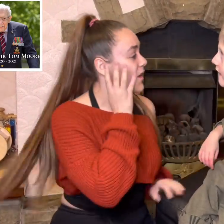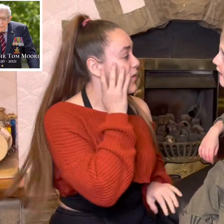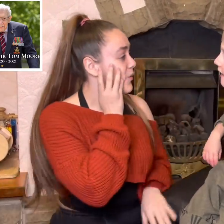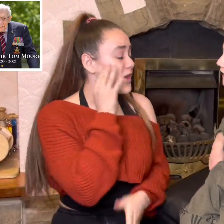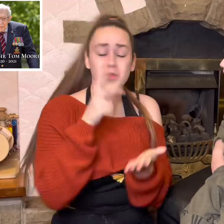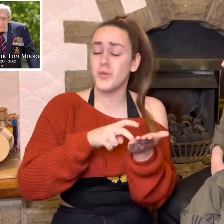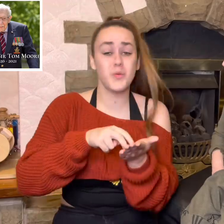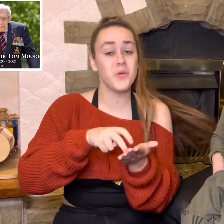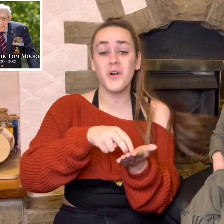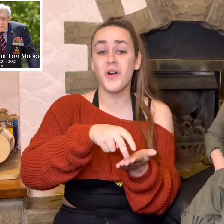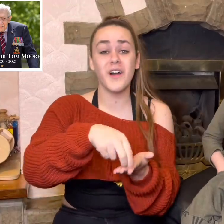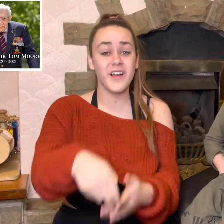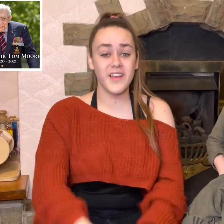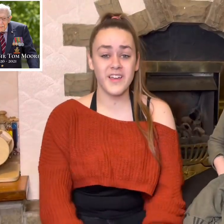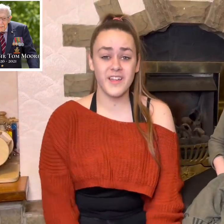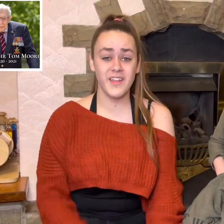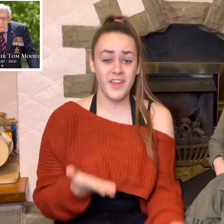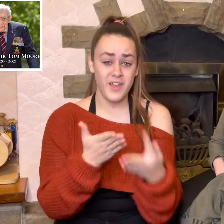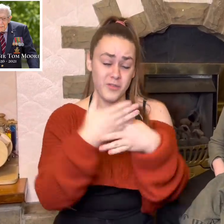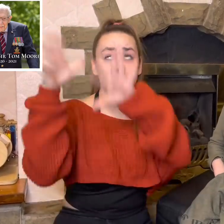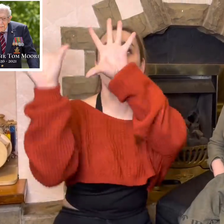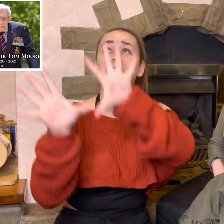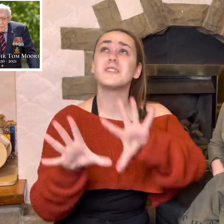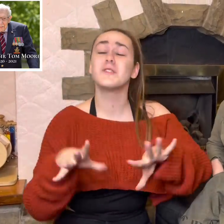When you walk through a storm,